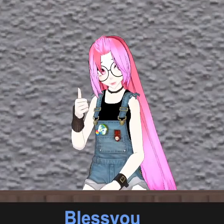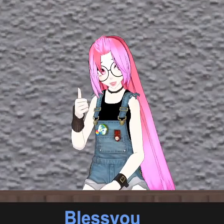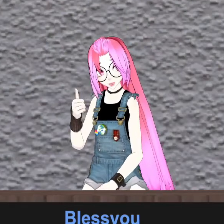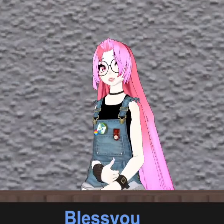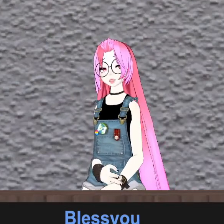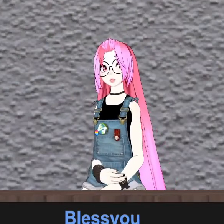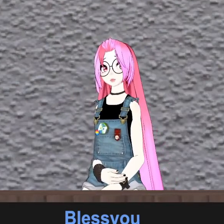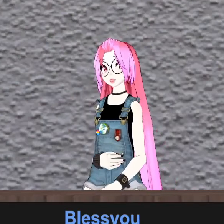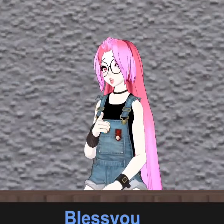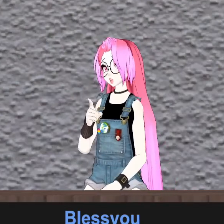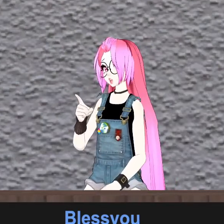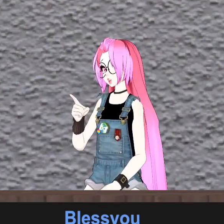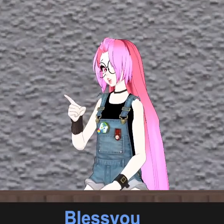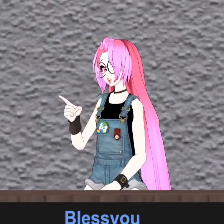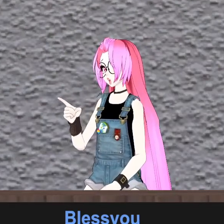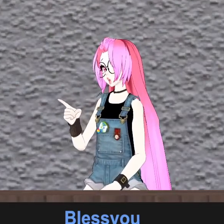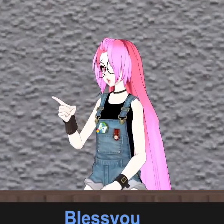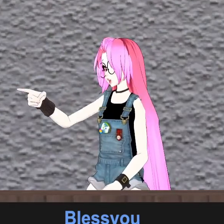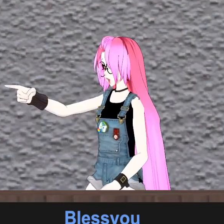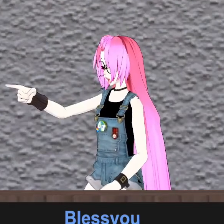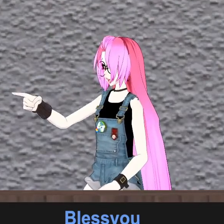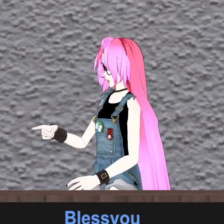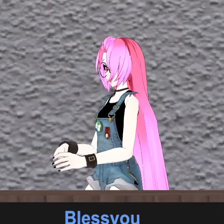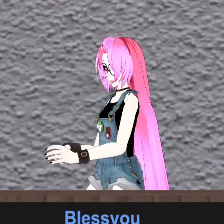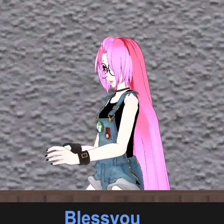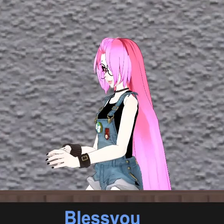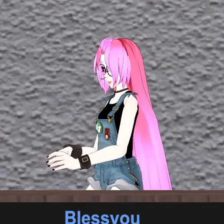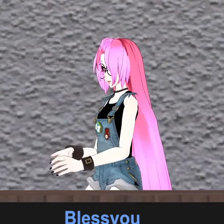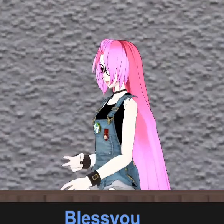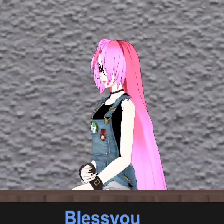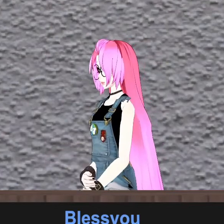Good question. Any other questions at all? You got one? What's up?